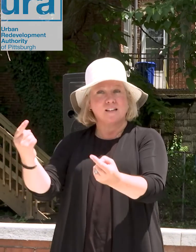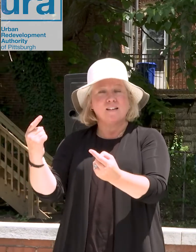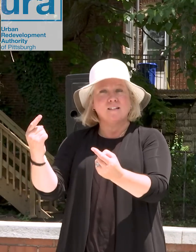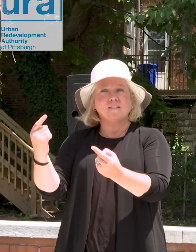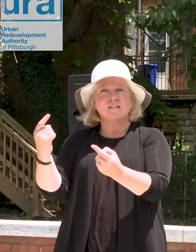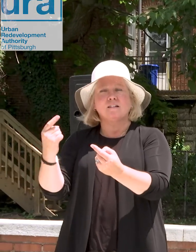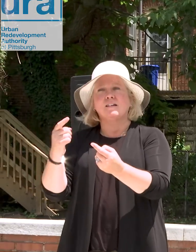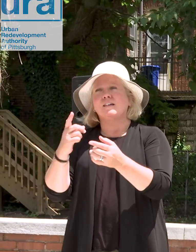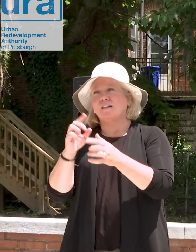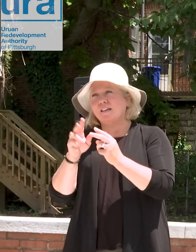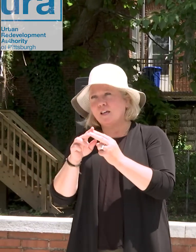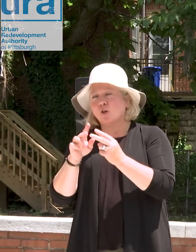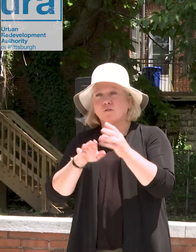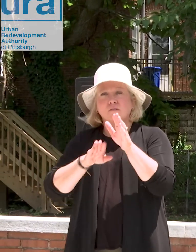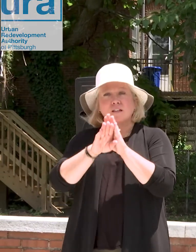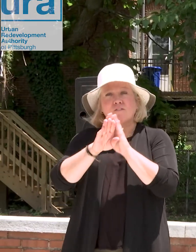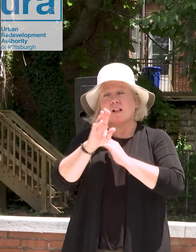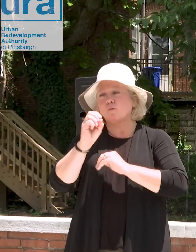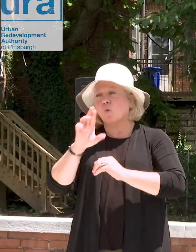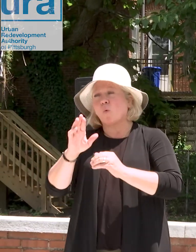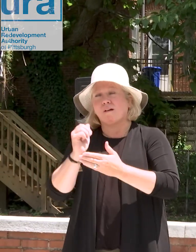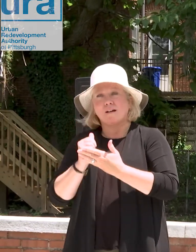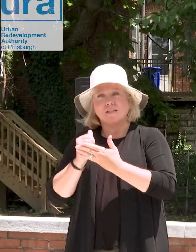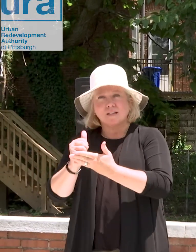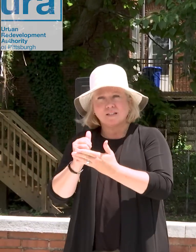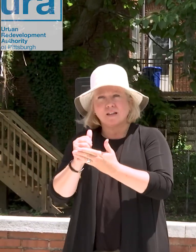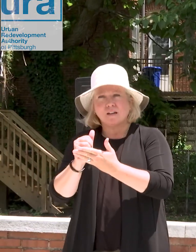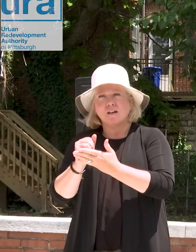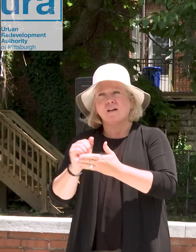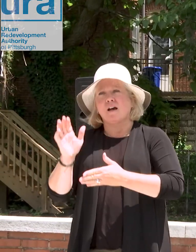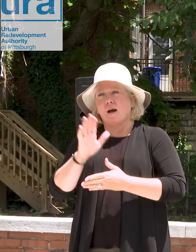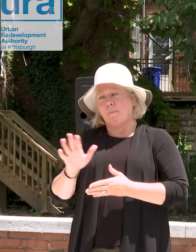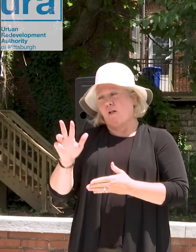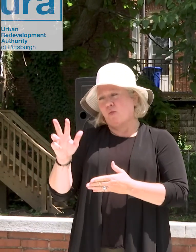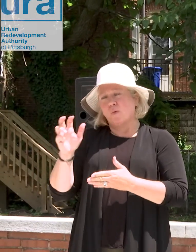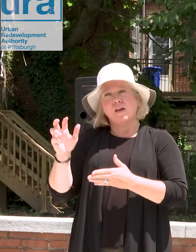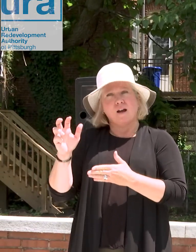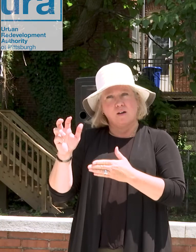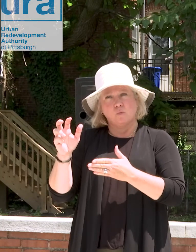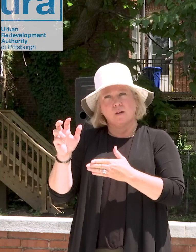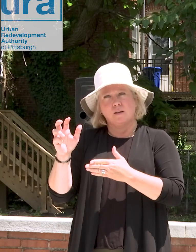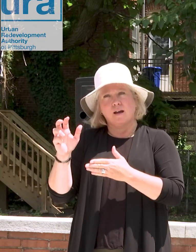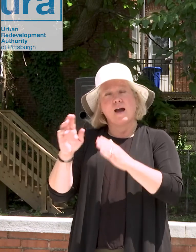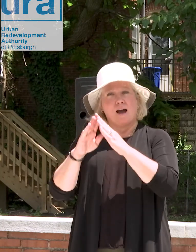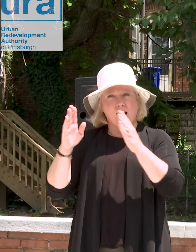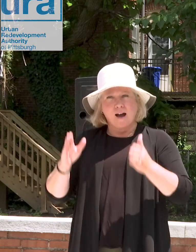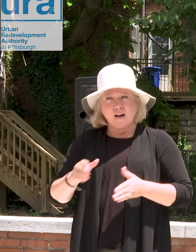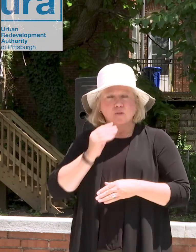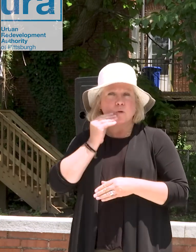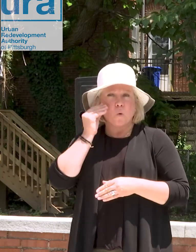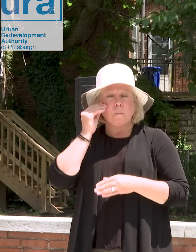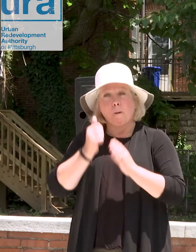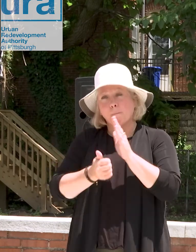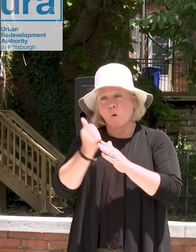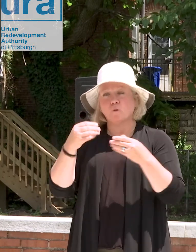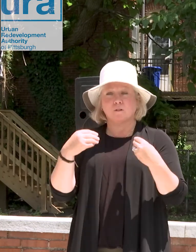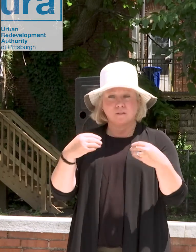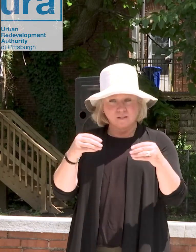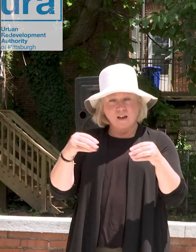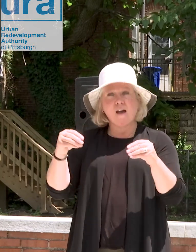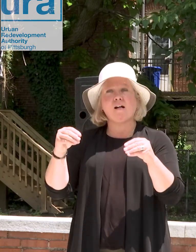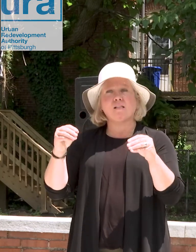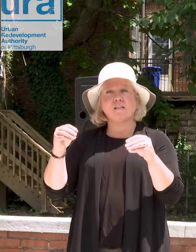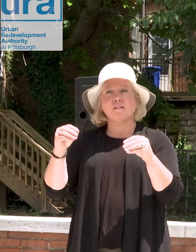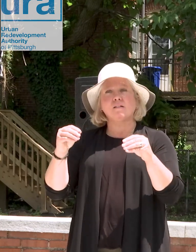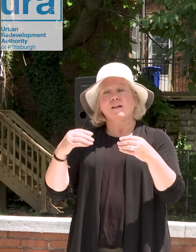or assisted with nearly 300 units of housing. Most of these have been for sale, and most of them have been sold to low